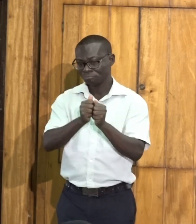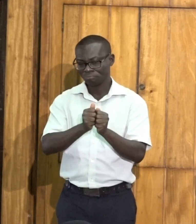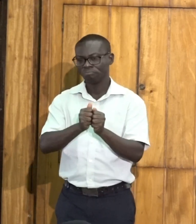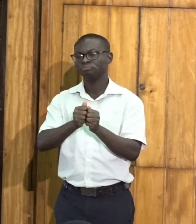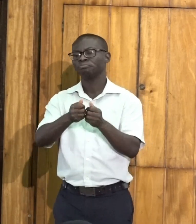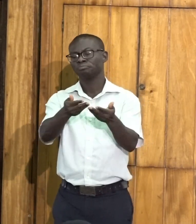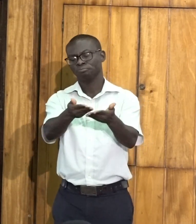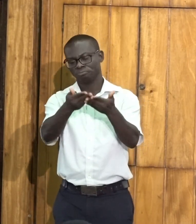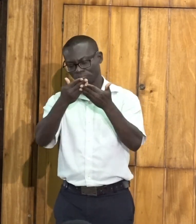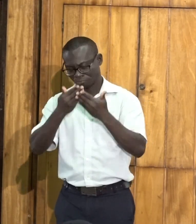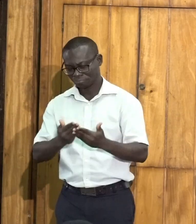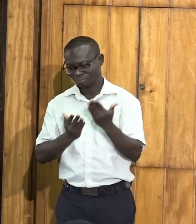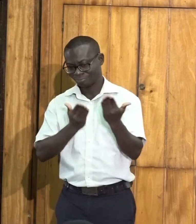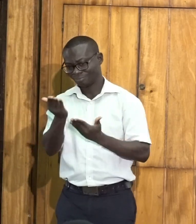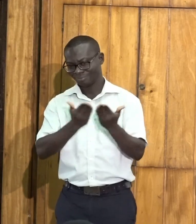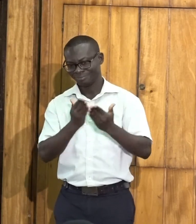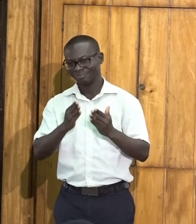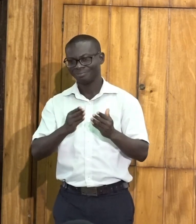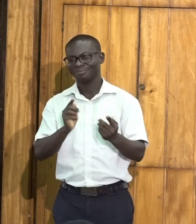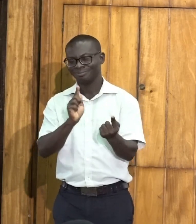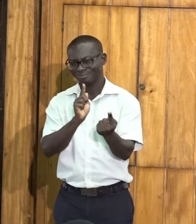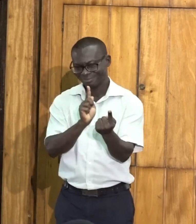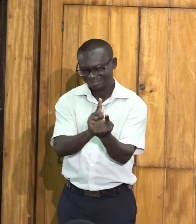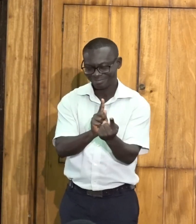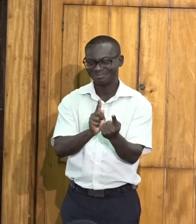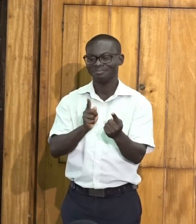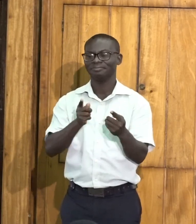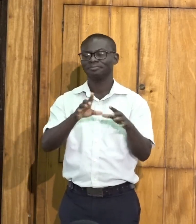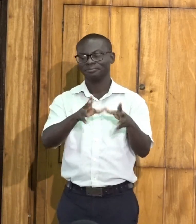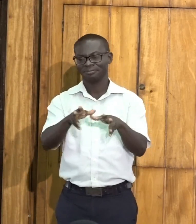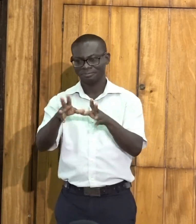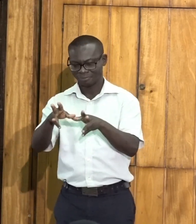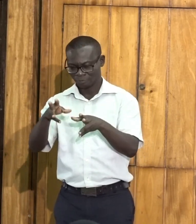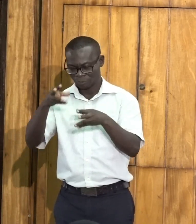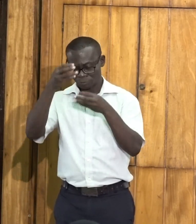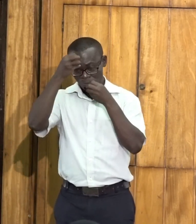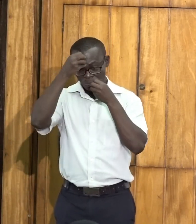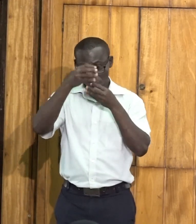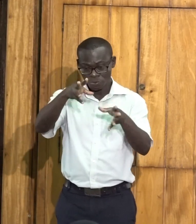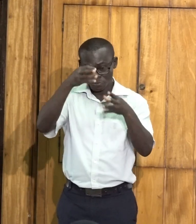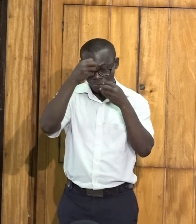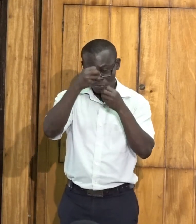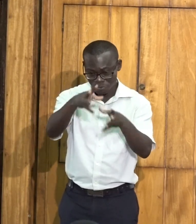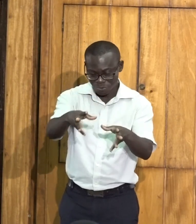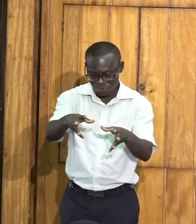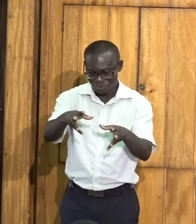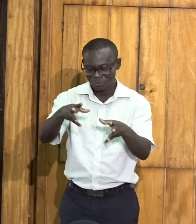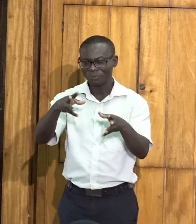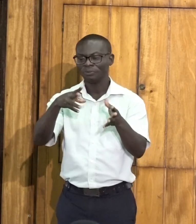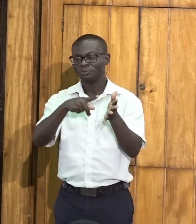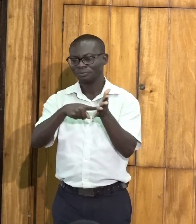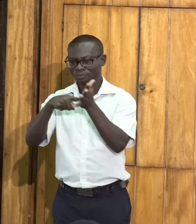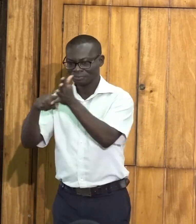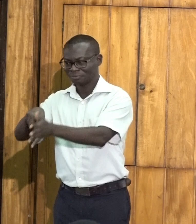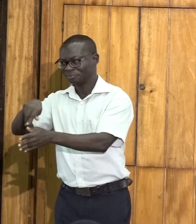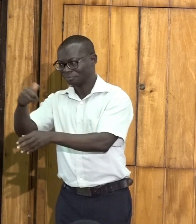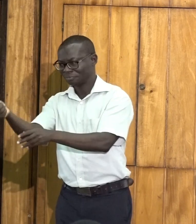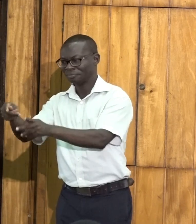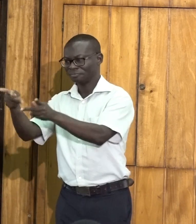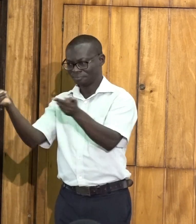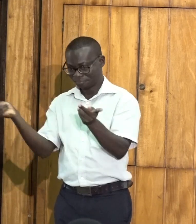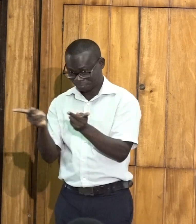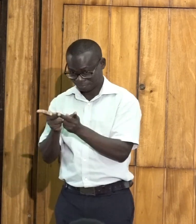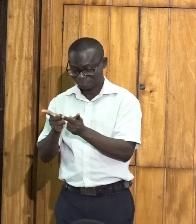services closer to communities, generate awareness or create awareness, do referrals to where clients can access